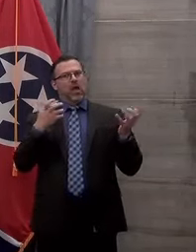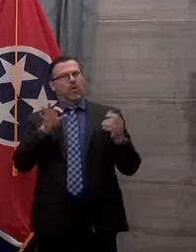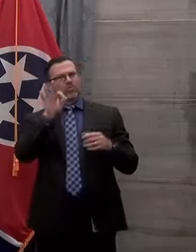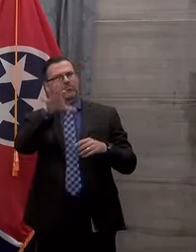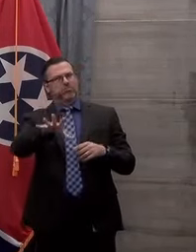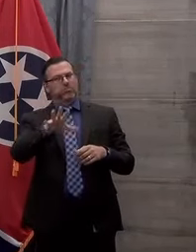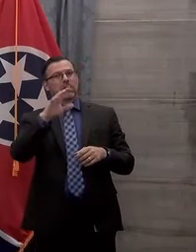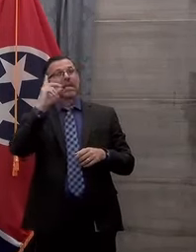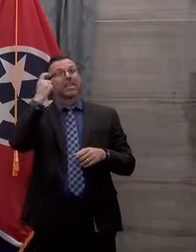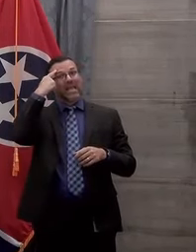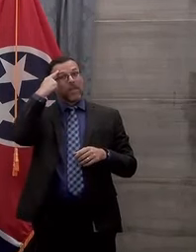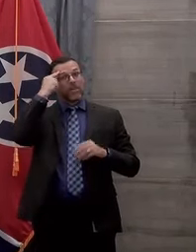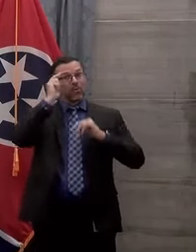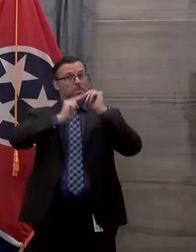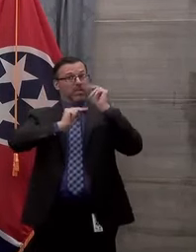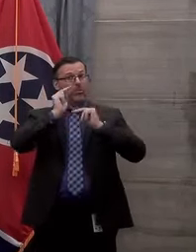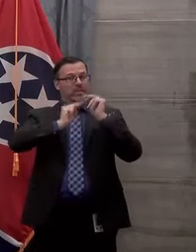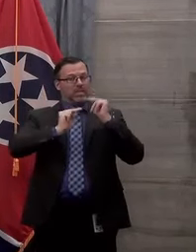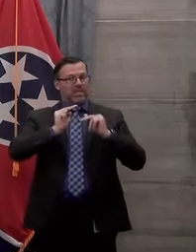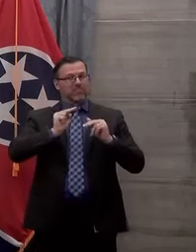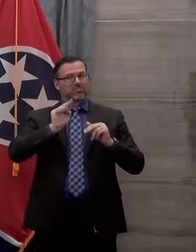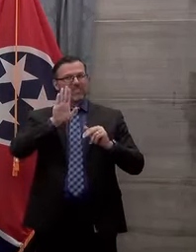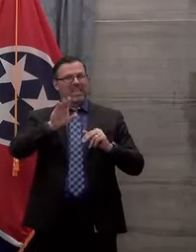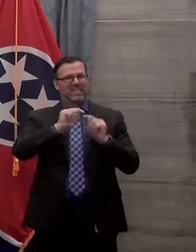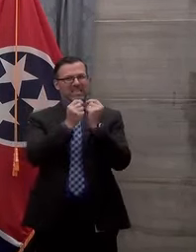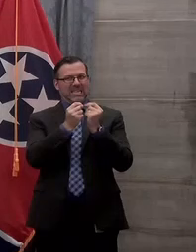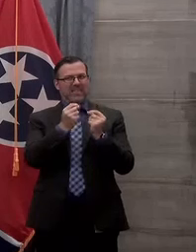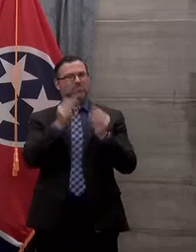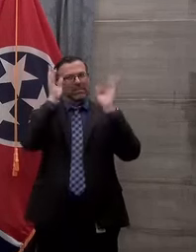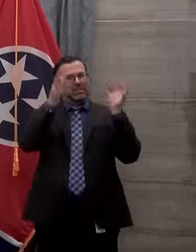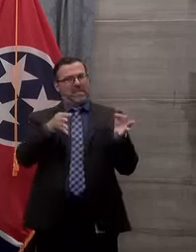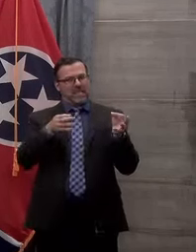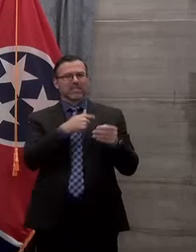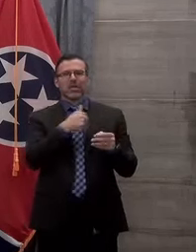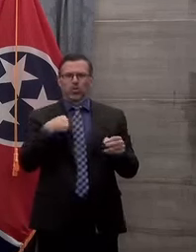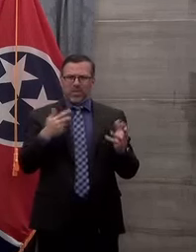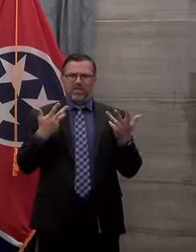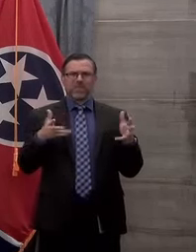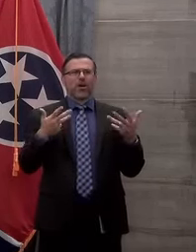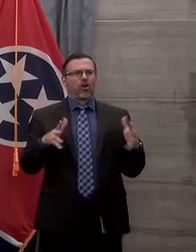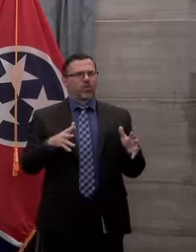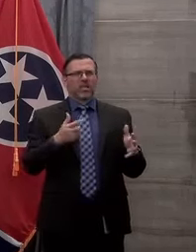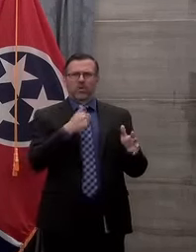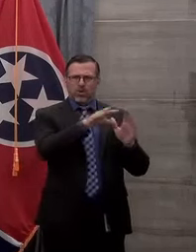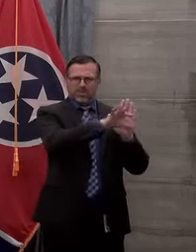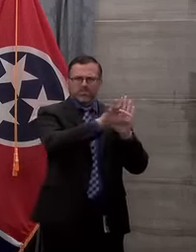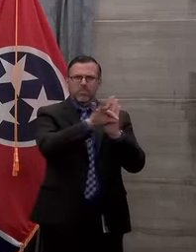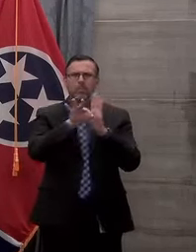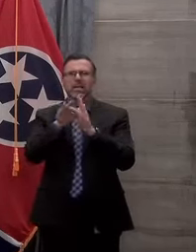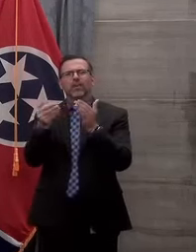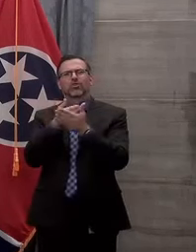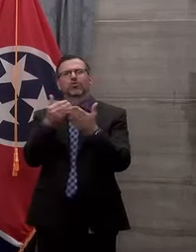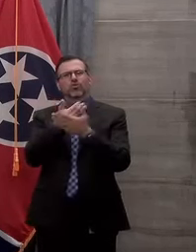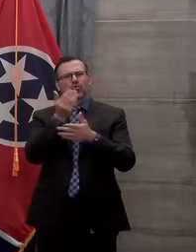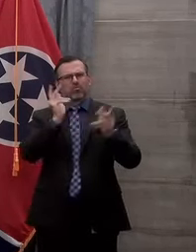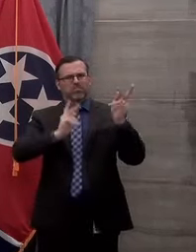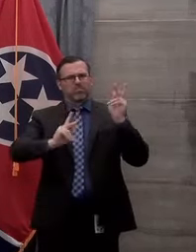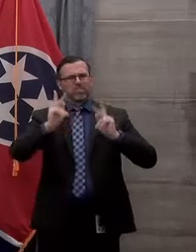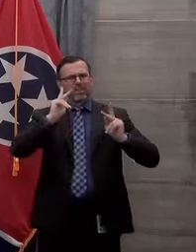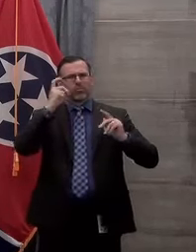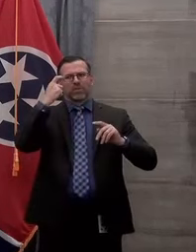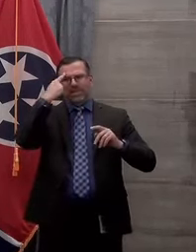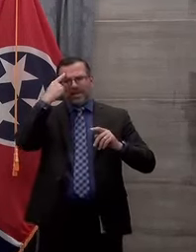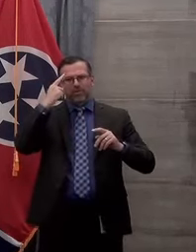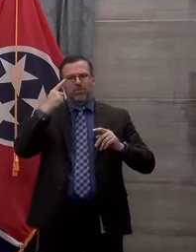Capitol Commission ultimately decides that. And, you know, we've made some progress. We appointed new folks to the Capitol Commission. Kind of that whole process